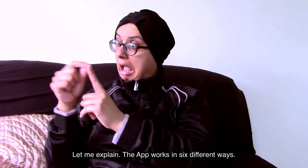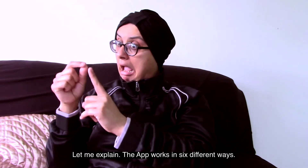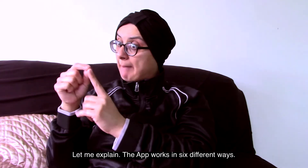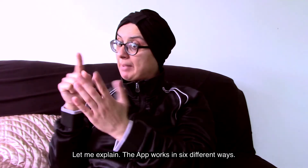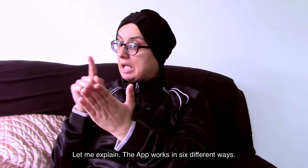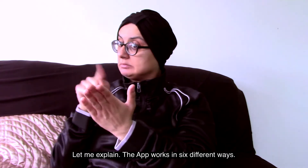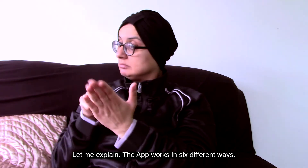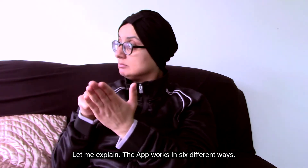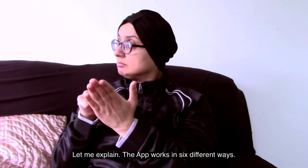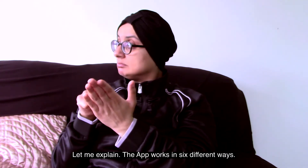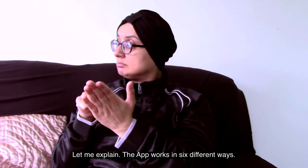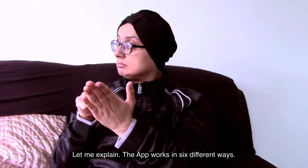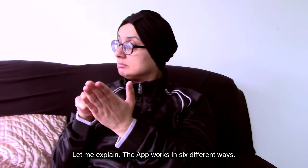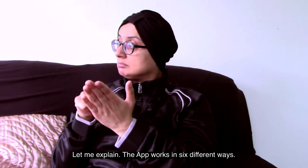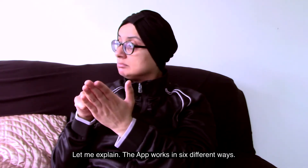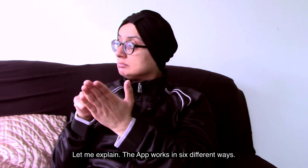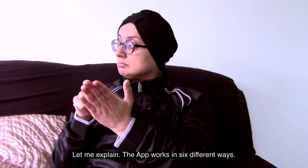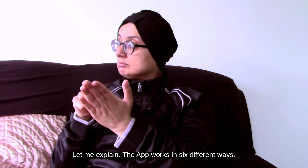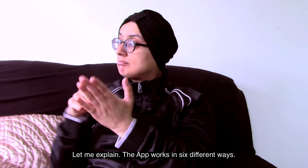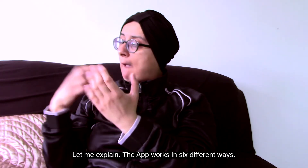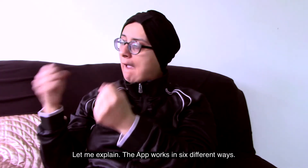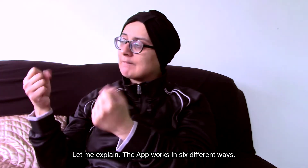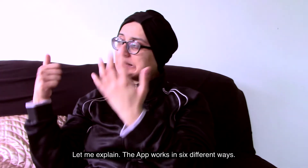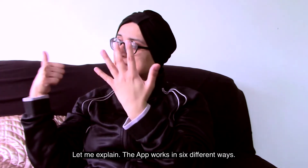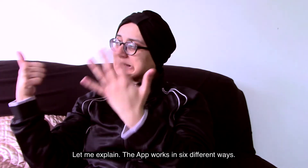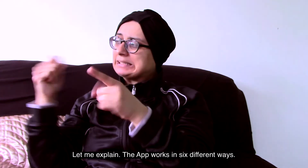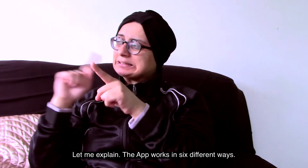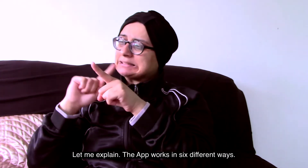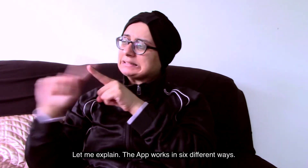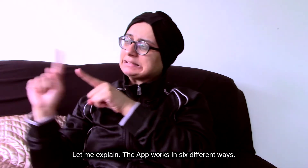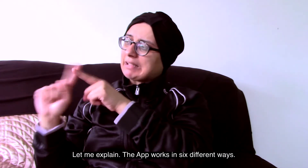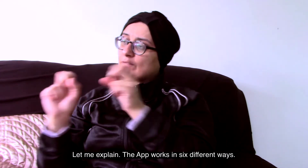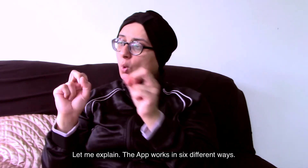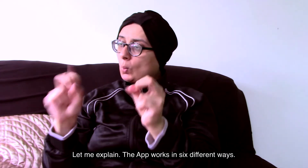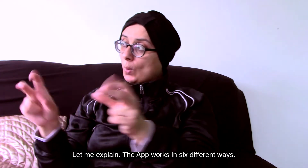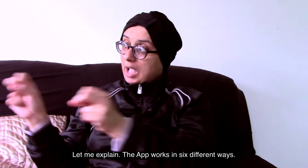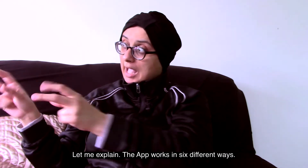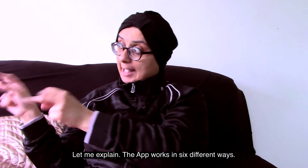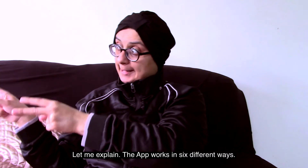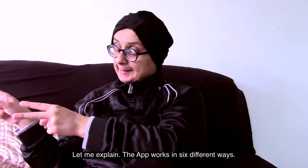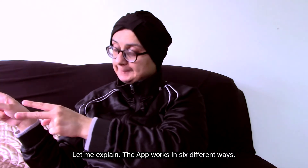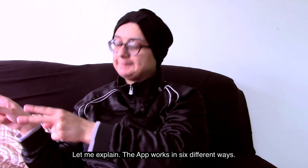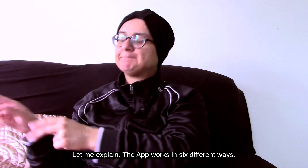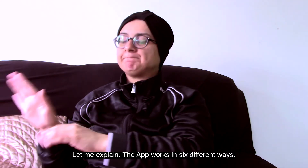Let me explain. The app works in 6 different ways.